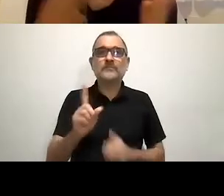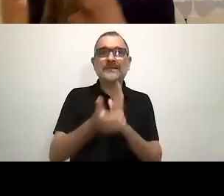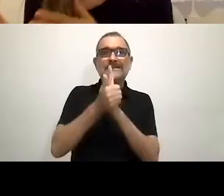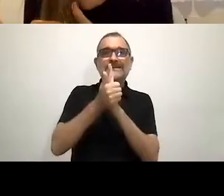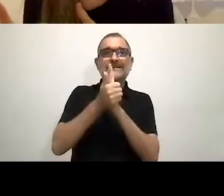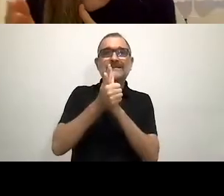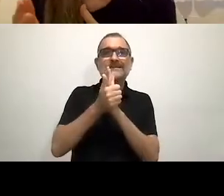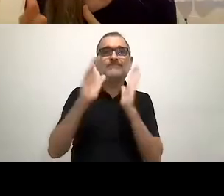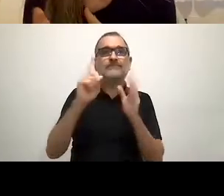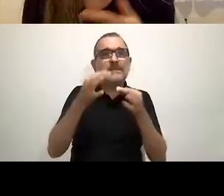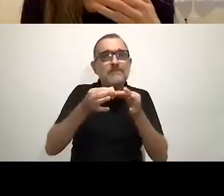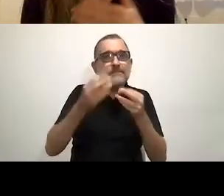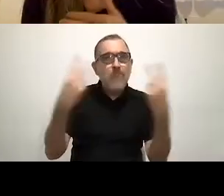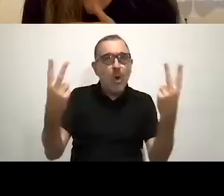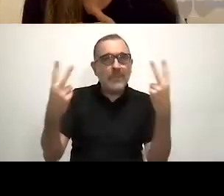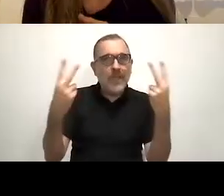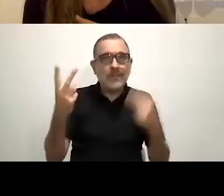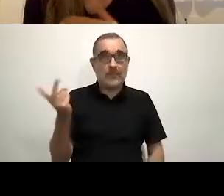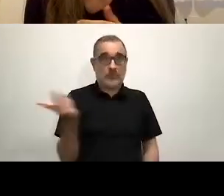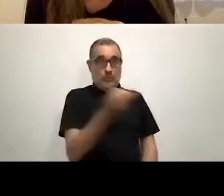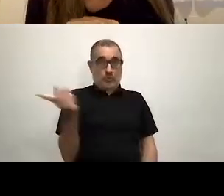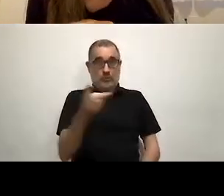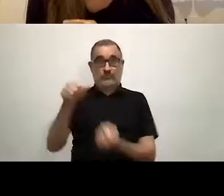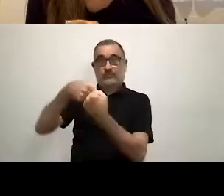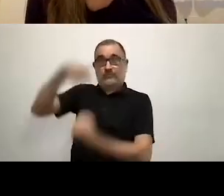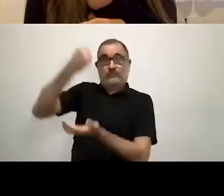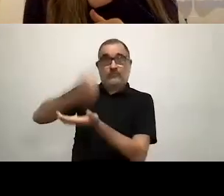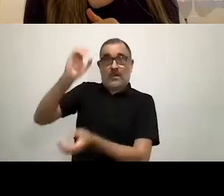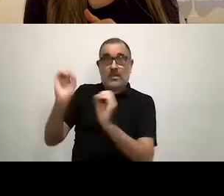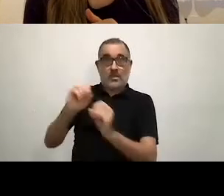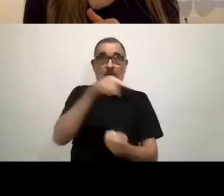accreditation and for pre-accreditation, the essential skills are the same.